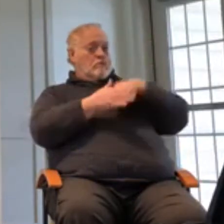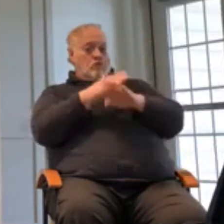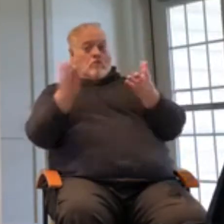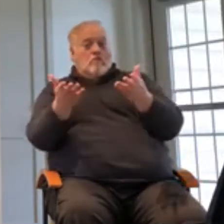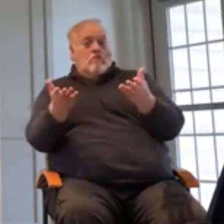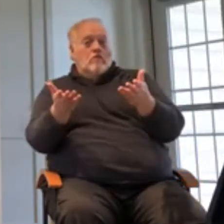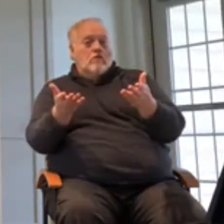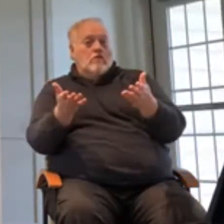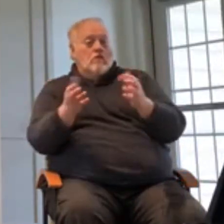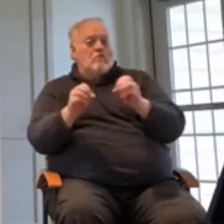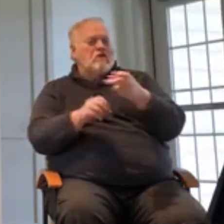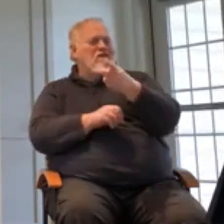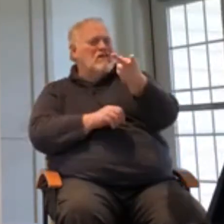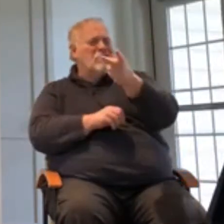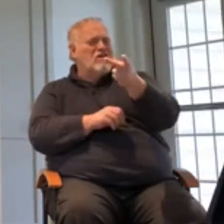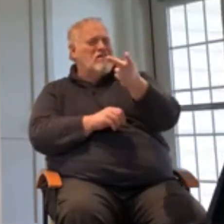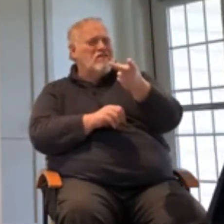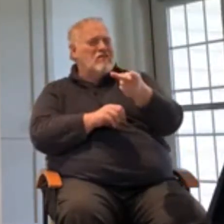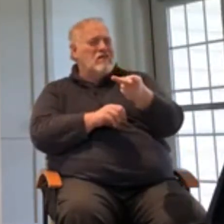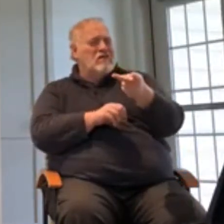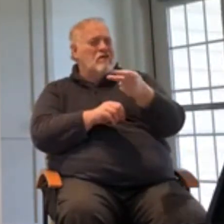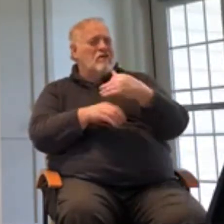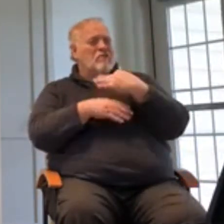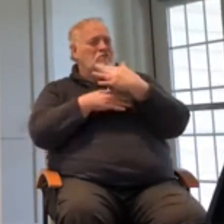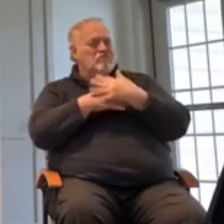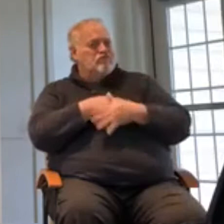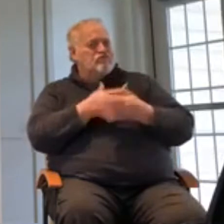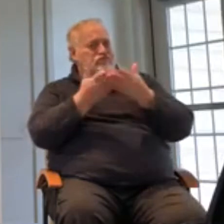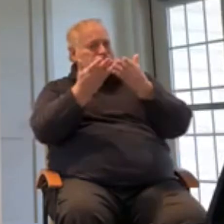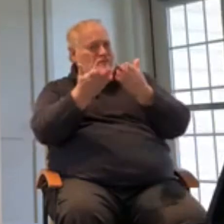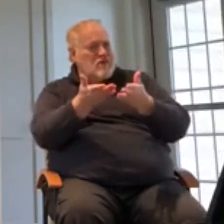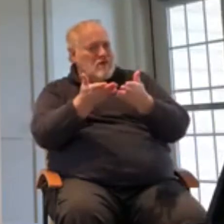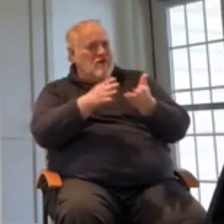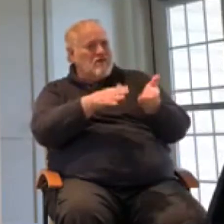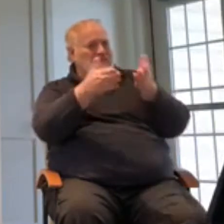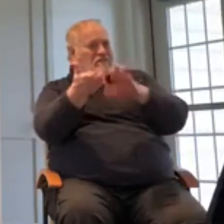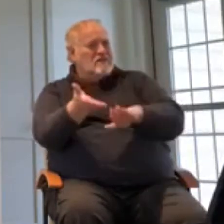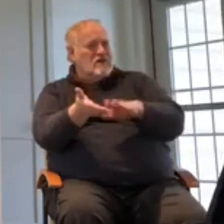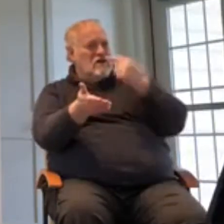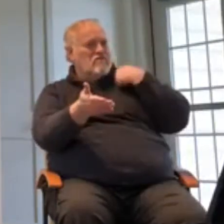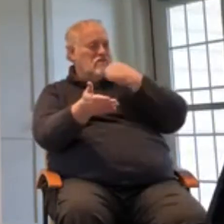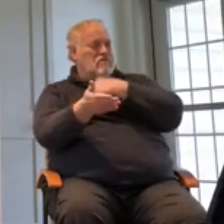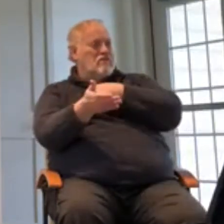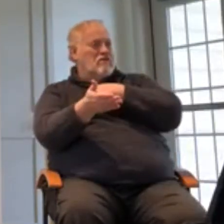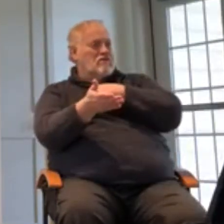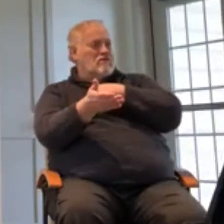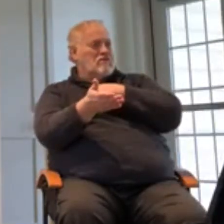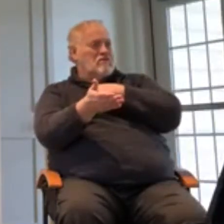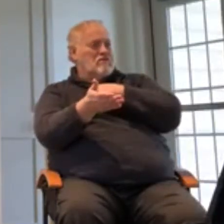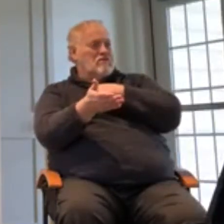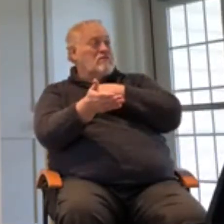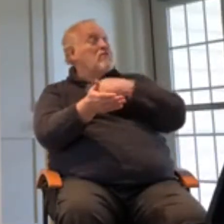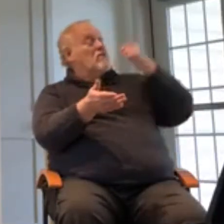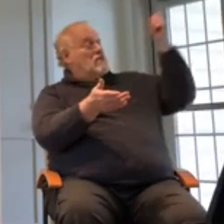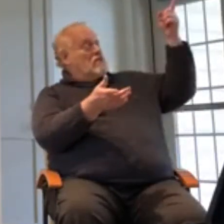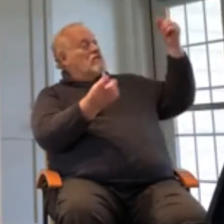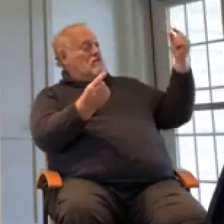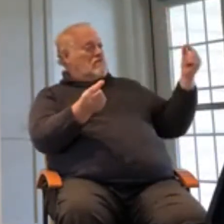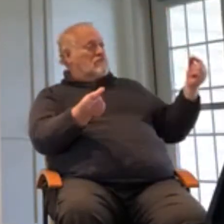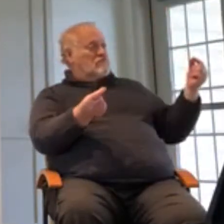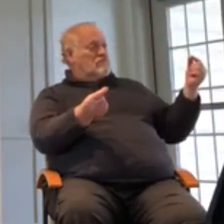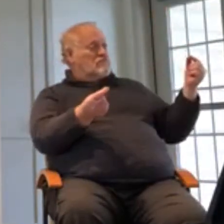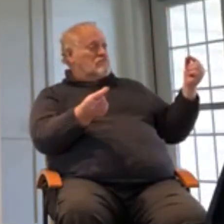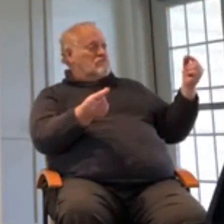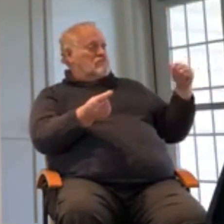died, and rose from the dead for us. It's funny because we were in the Christian bookstore yesterday. JD says,